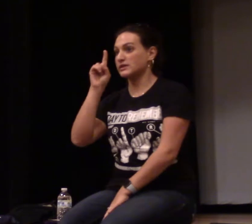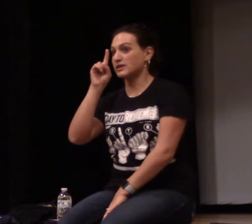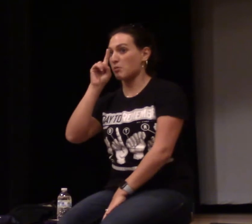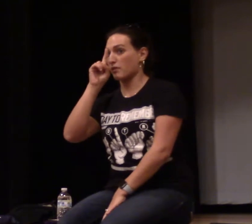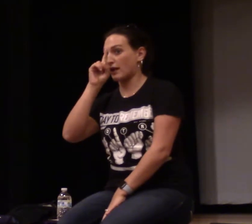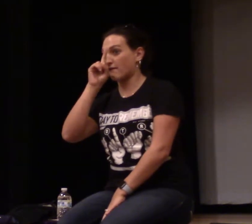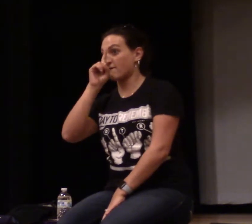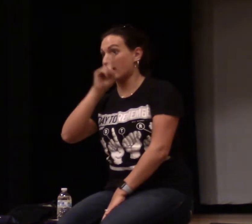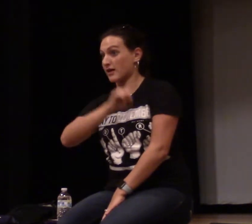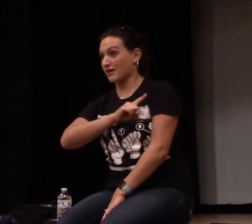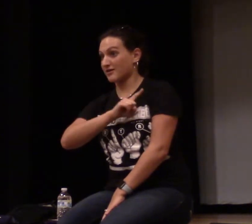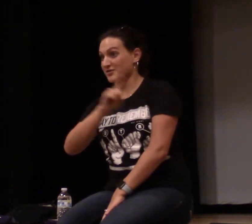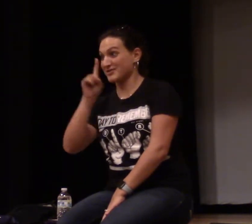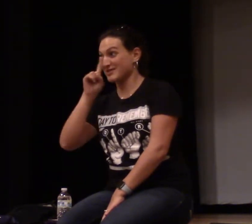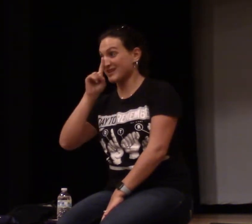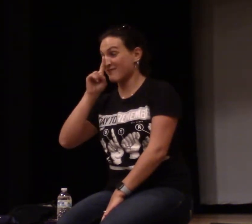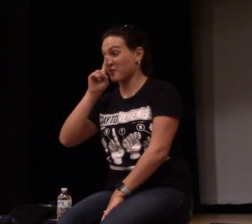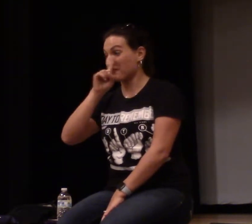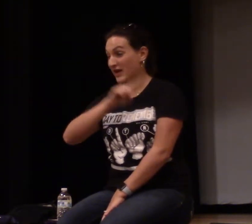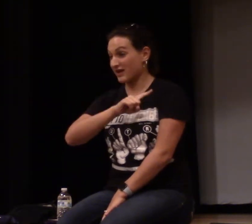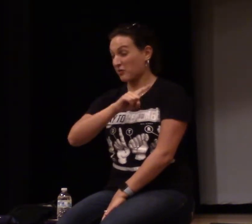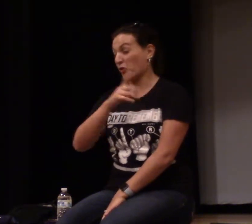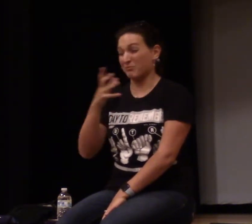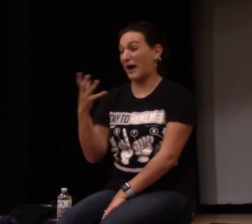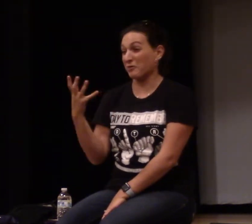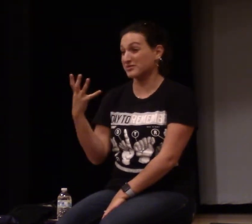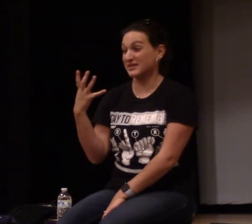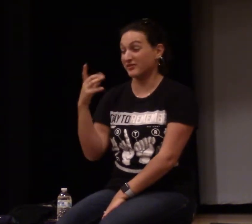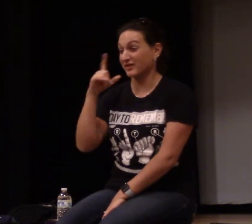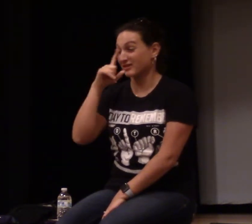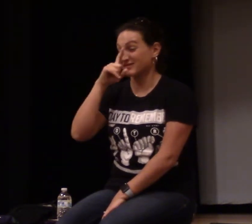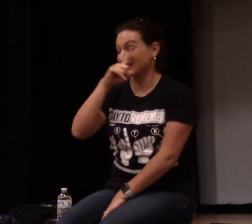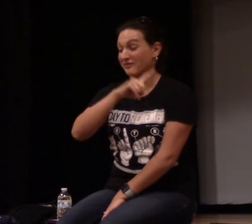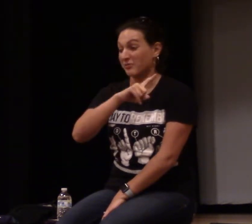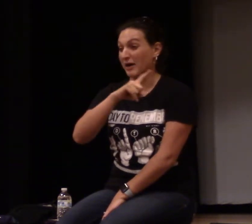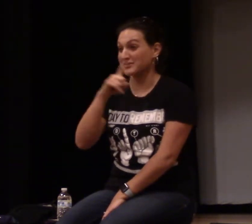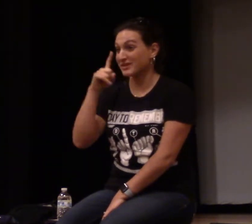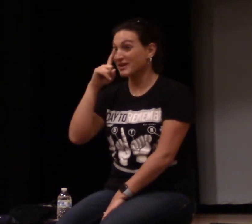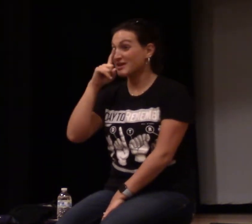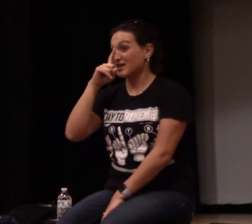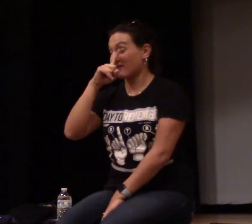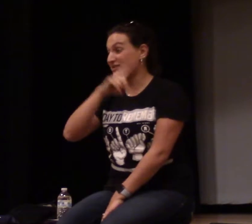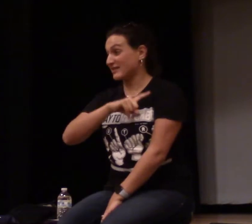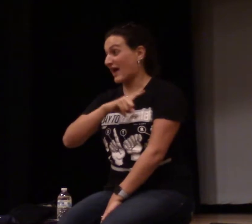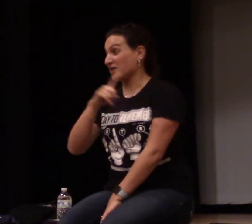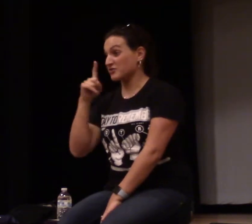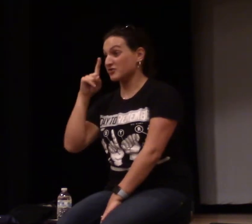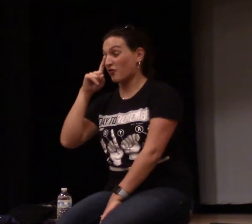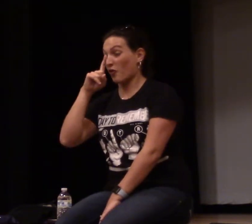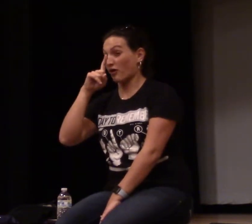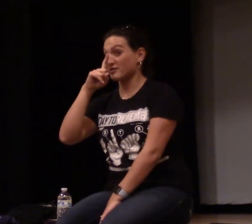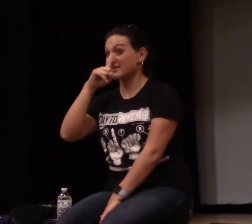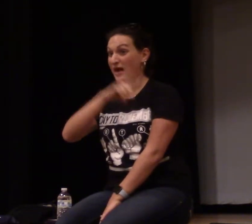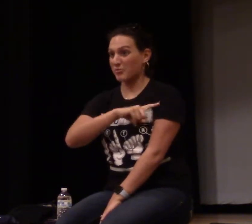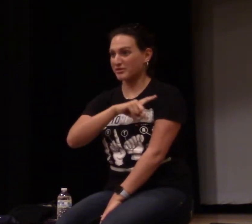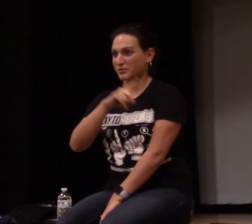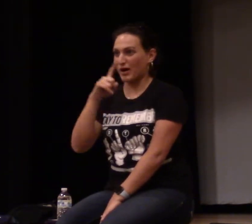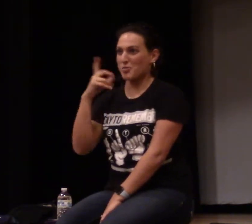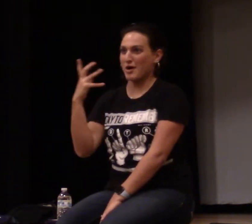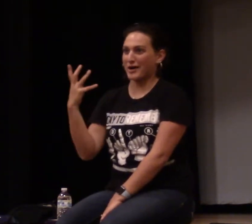step like fake. So this is the sign for fake, or mouse even. It's the sign for mouse. And I've seen that used for step as well, but I don't like